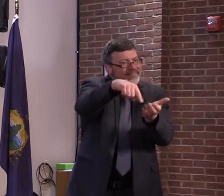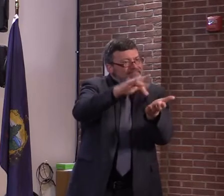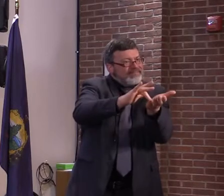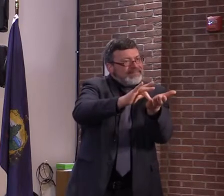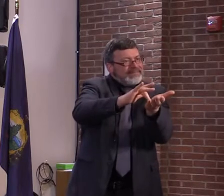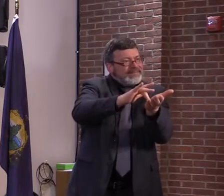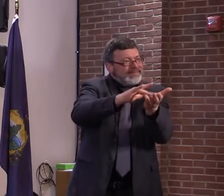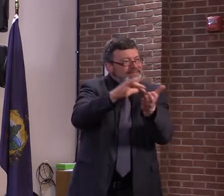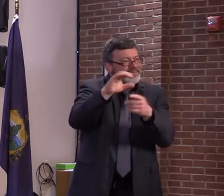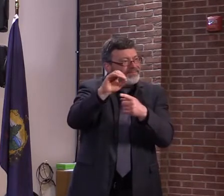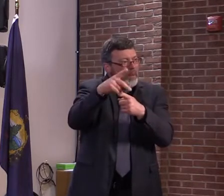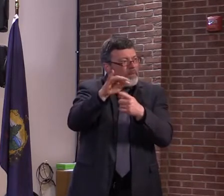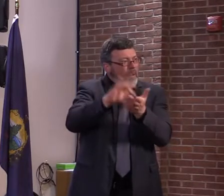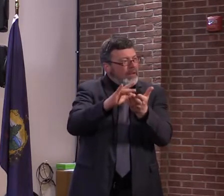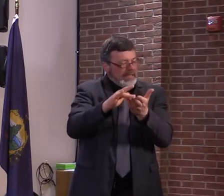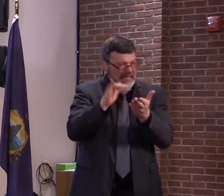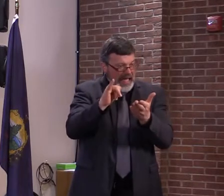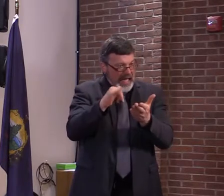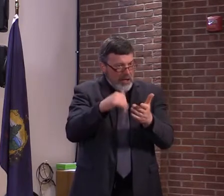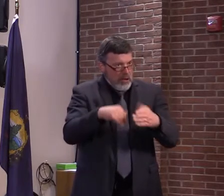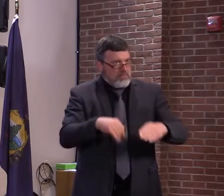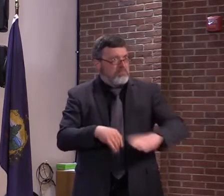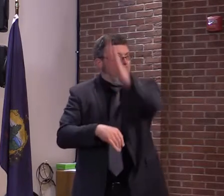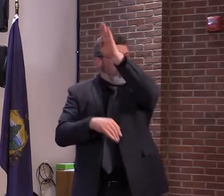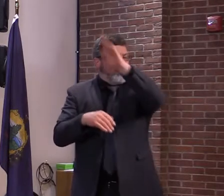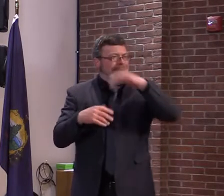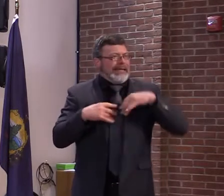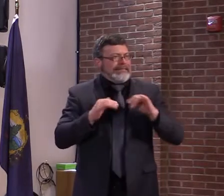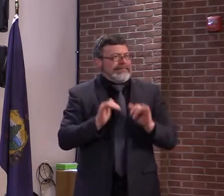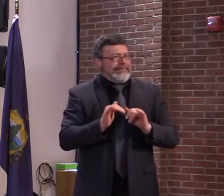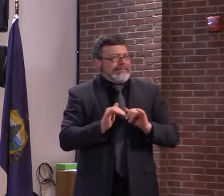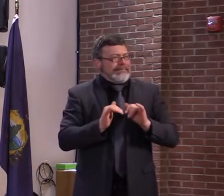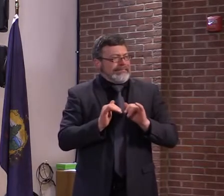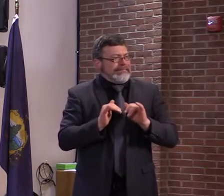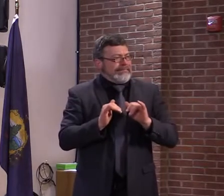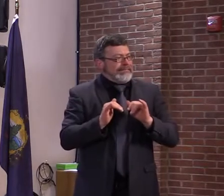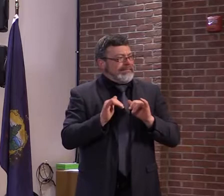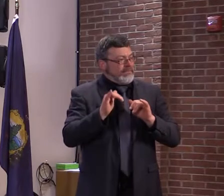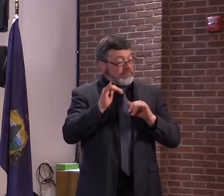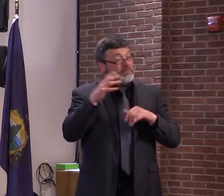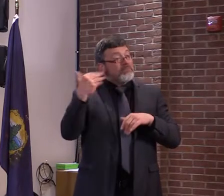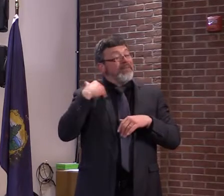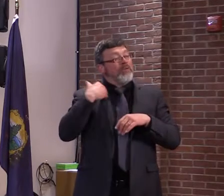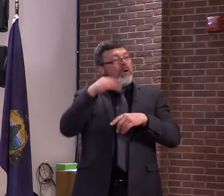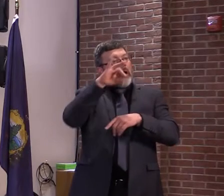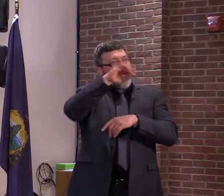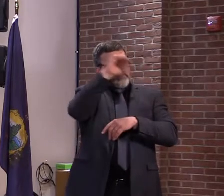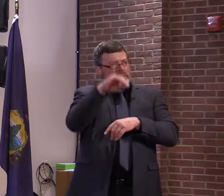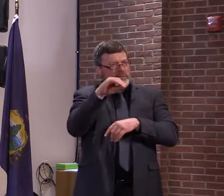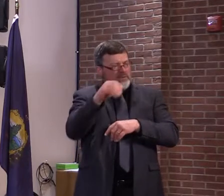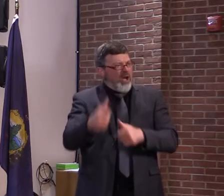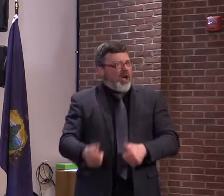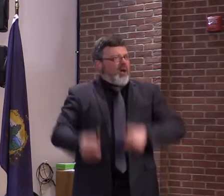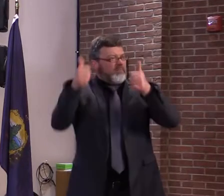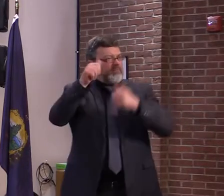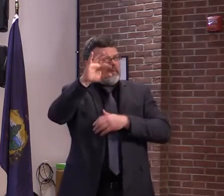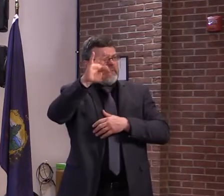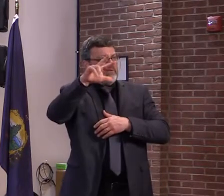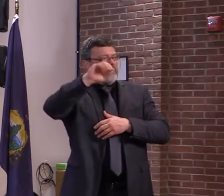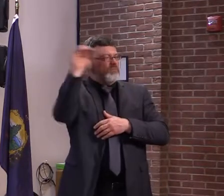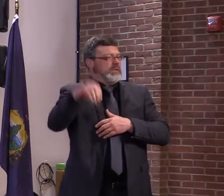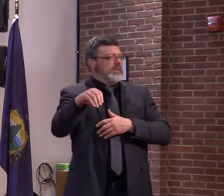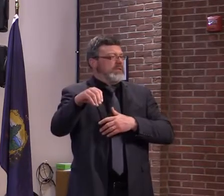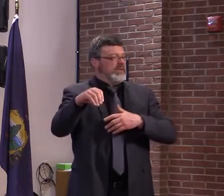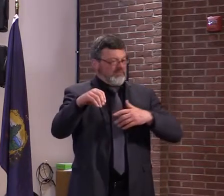and increasing. Increasing from 88 to now 93%, which is alarming as it can be